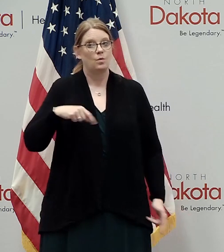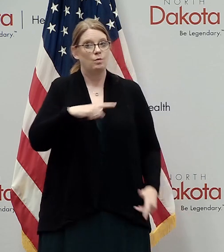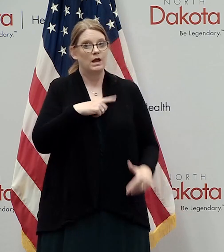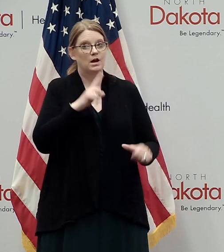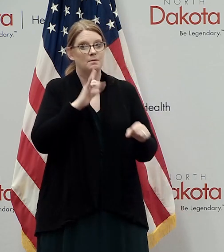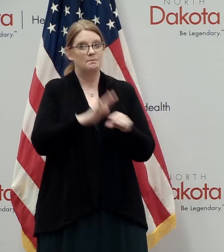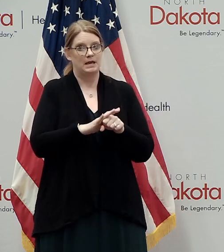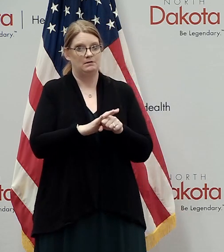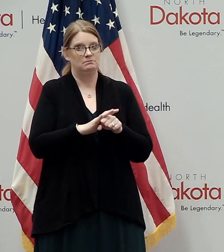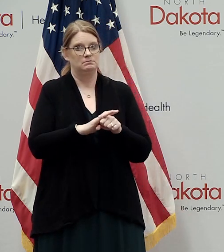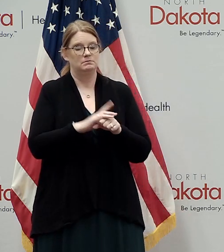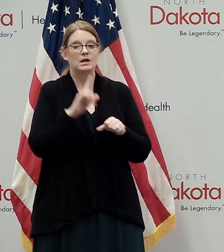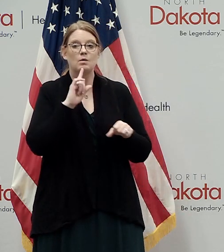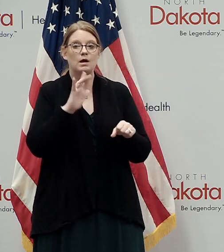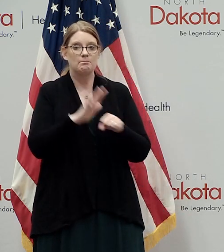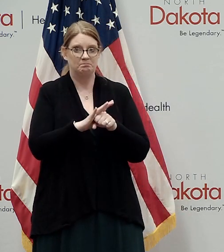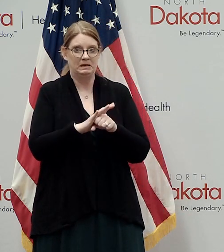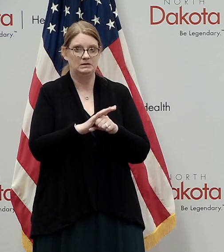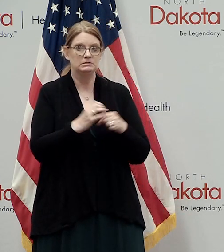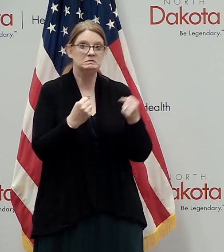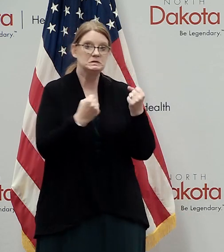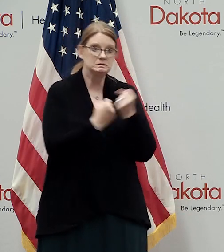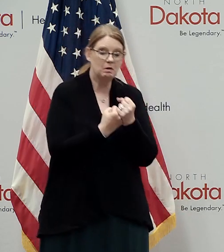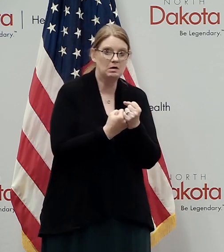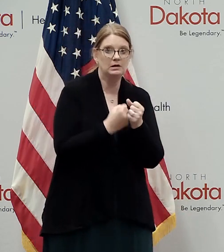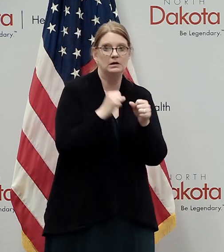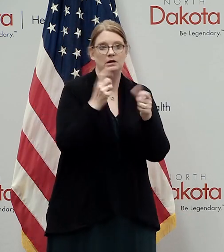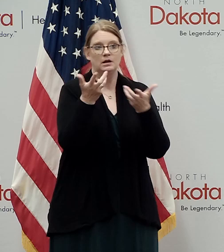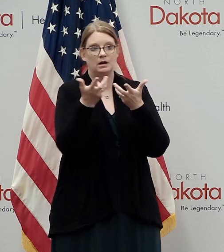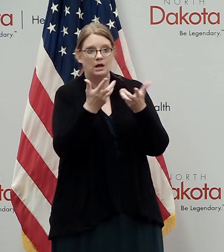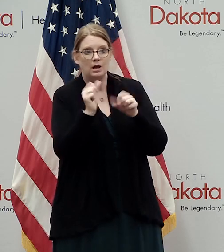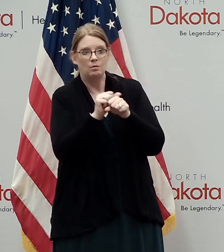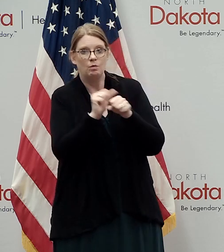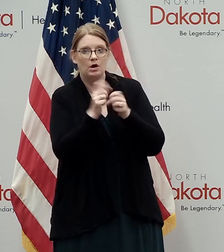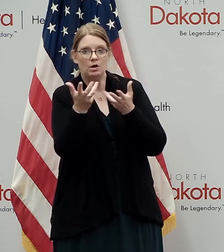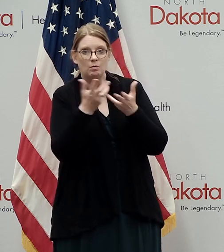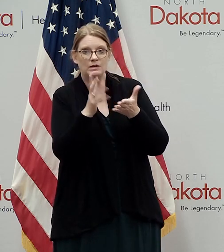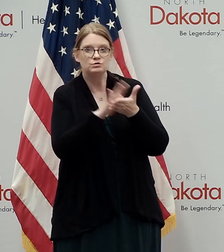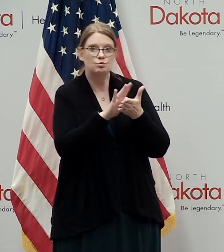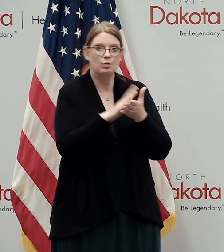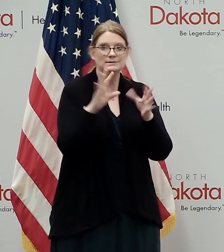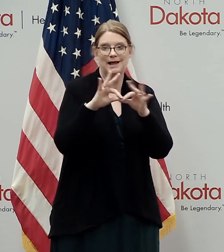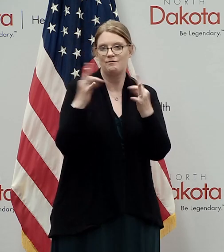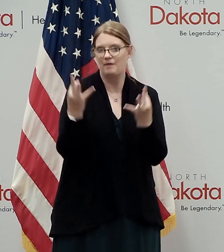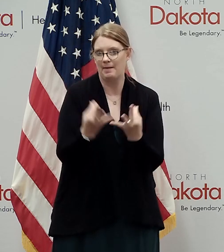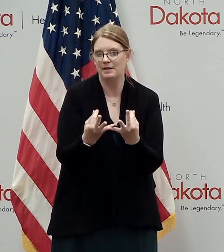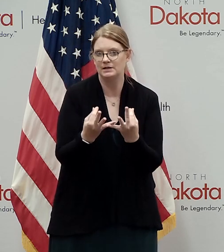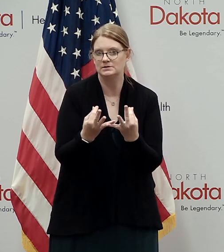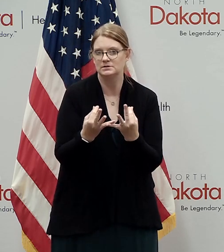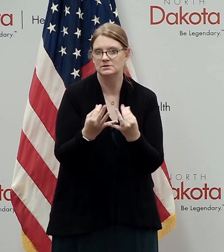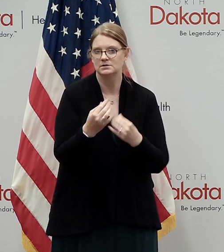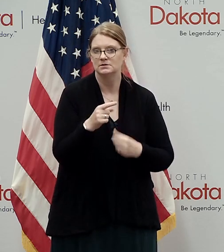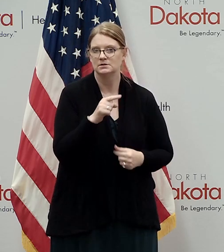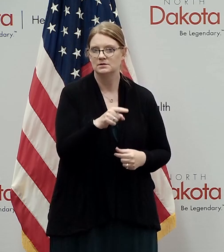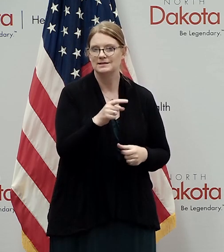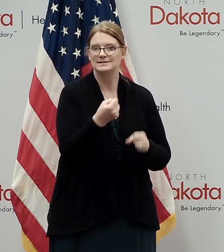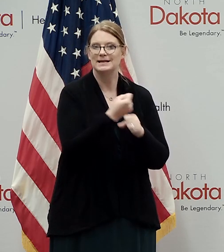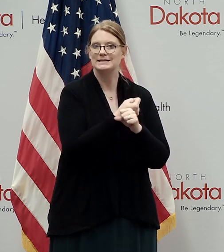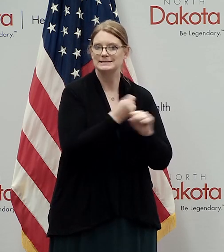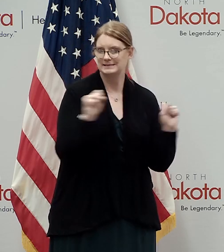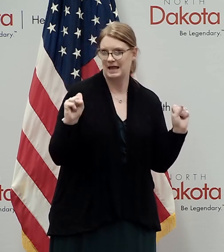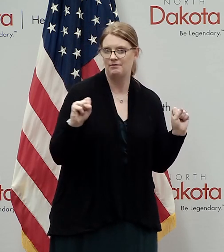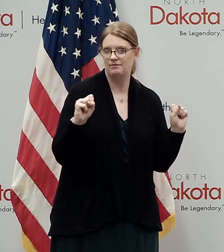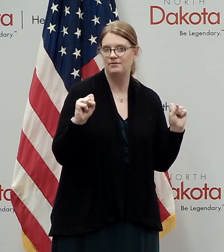supporting and partnering with all of our schools and families to provide a safe,